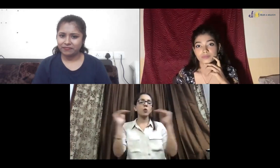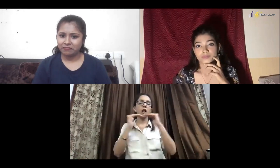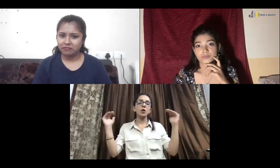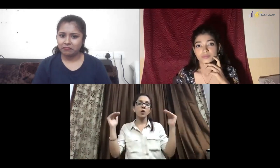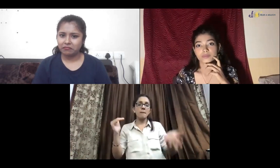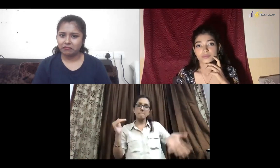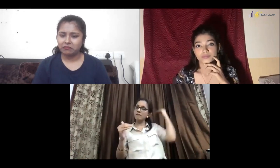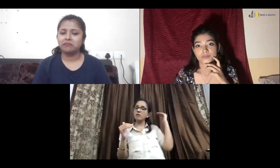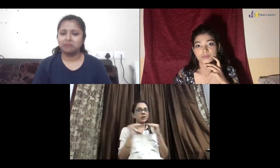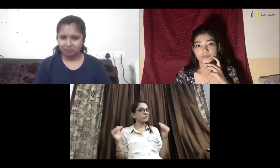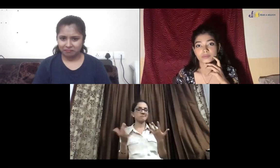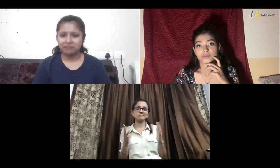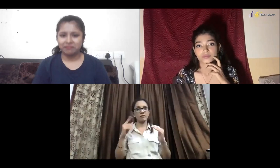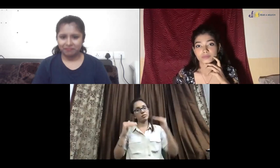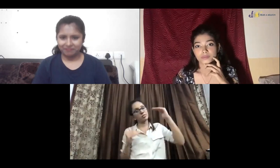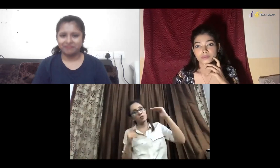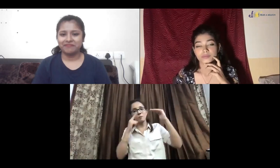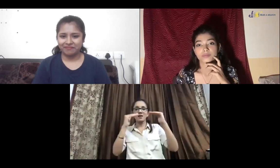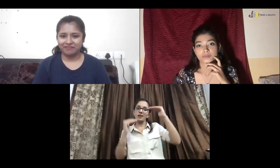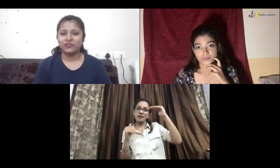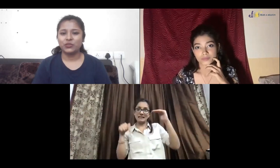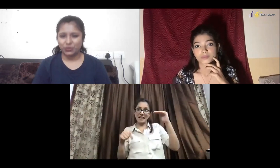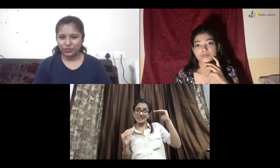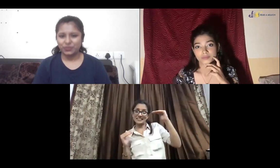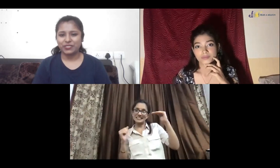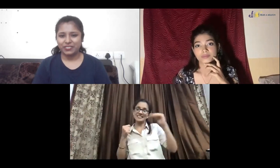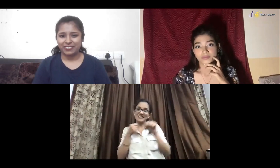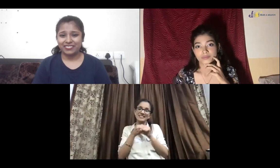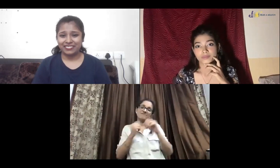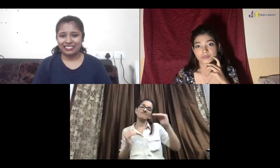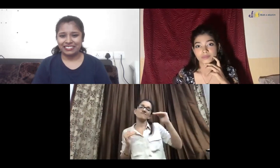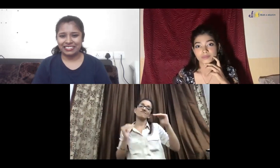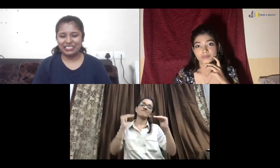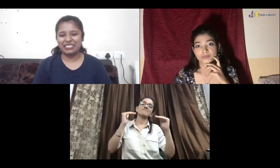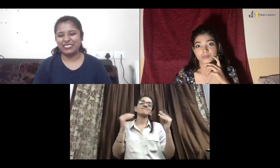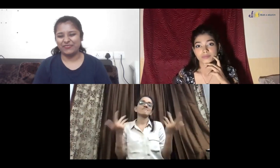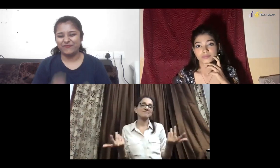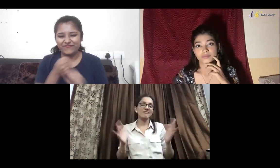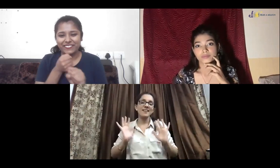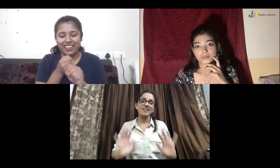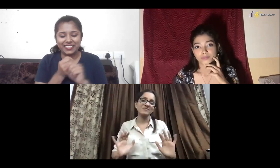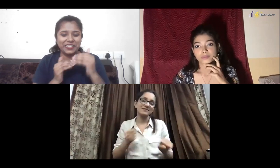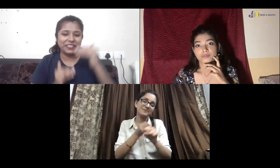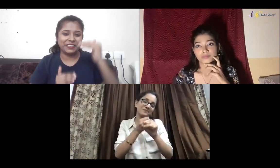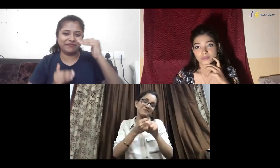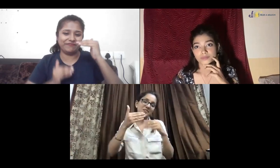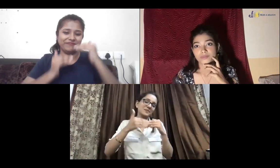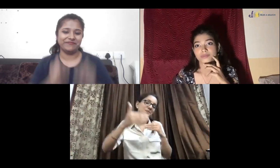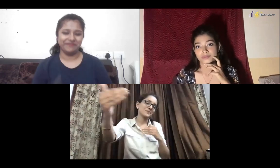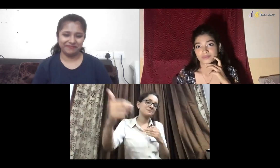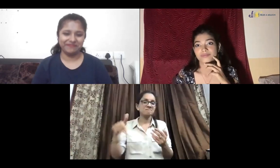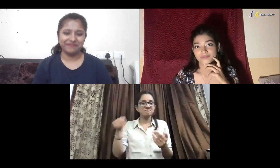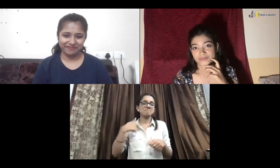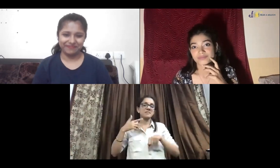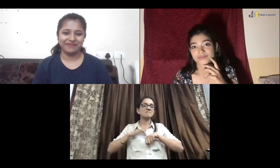babies, now they are teaching their boy child as well. Earlier, there was no equality, but now things are getting